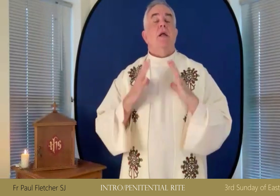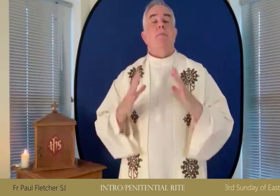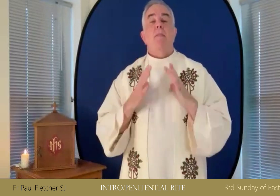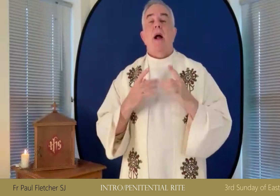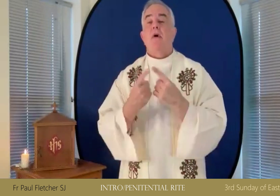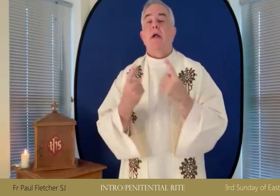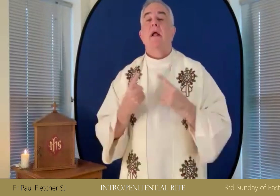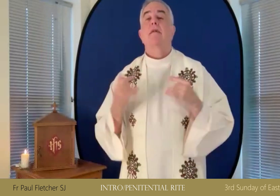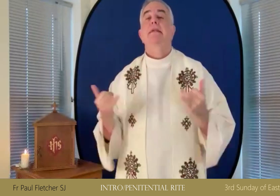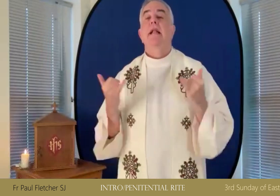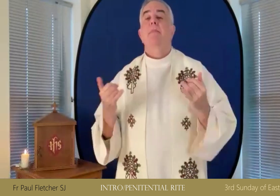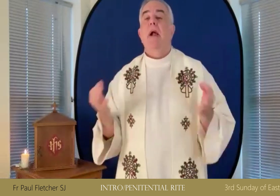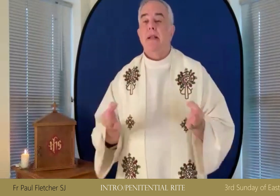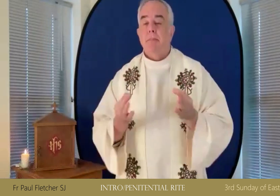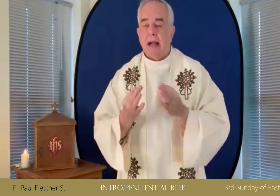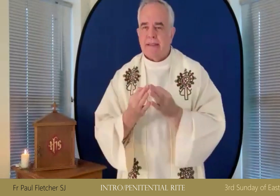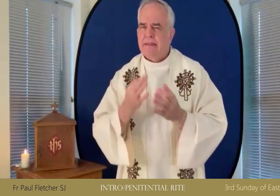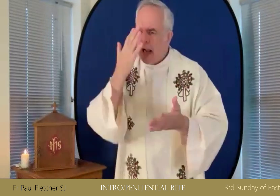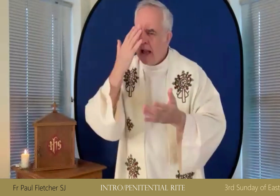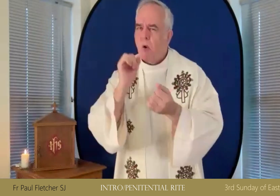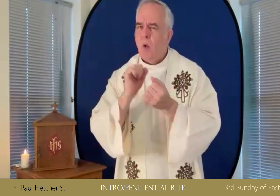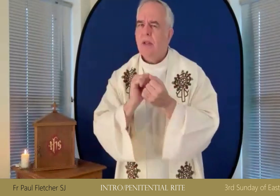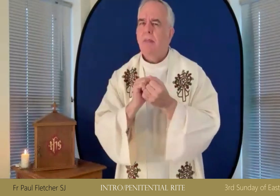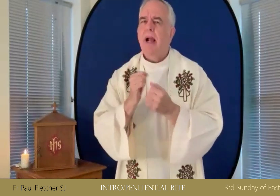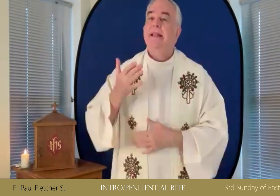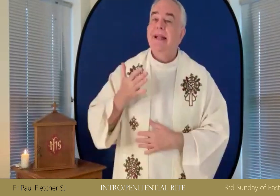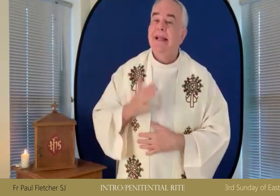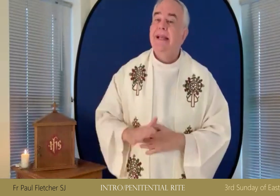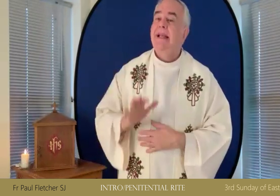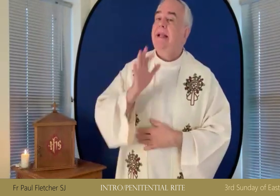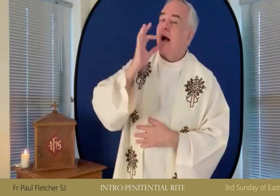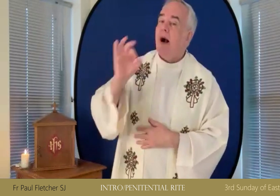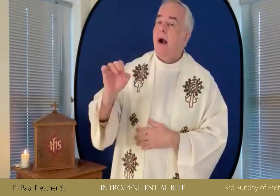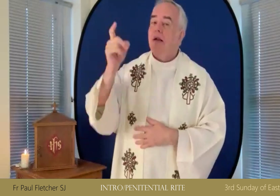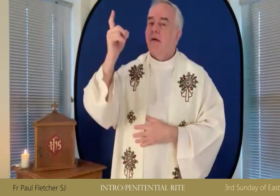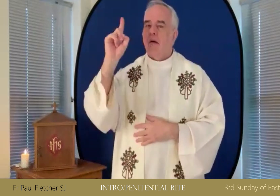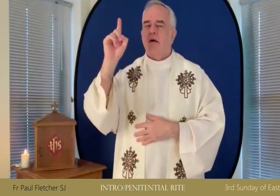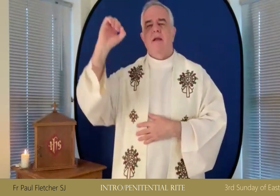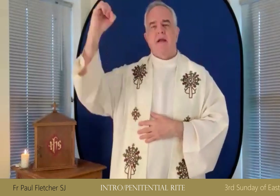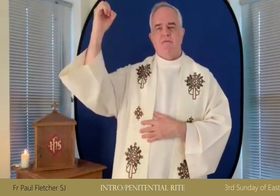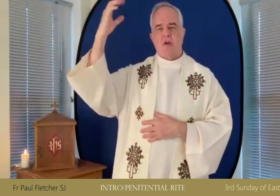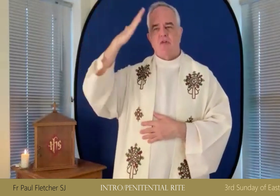With the power of God to celebrate this Mass, let's call to mind the need to ask God for